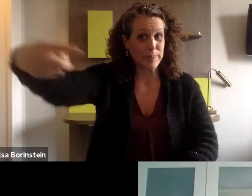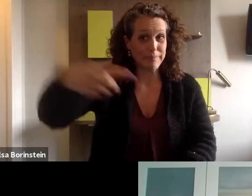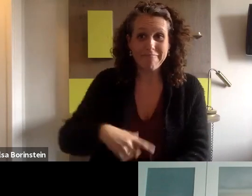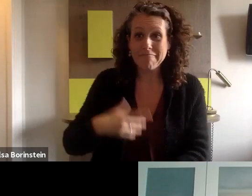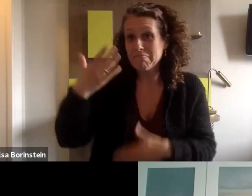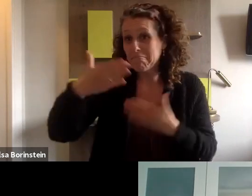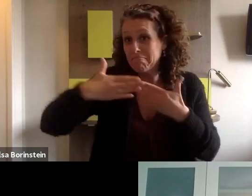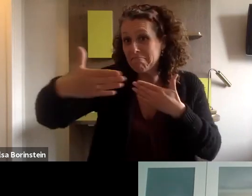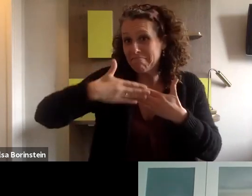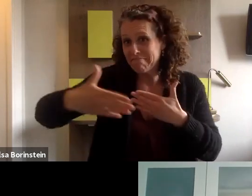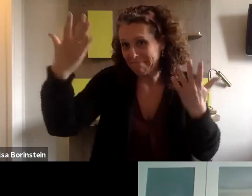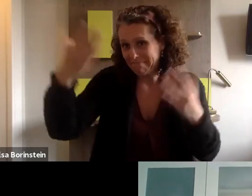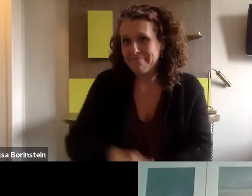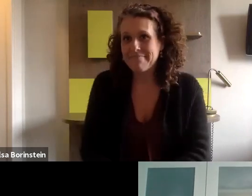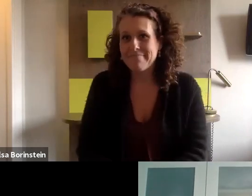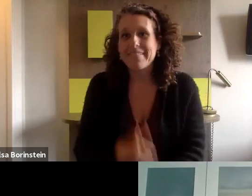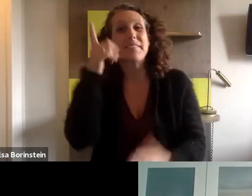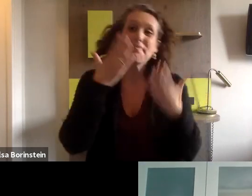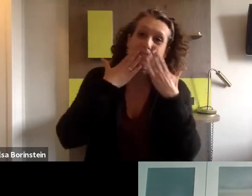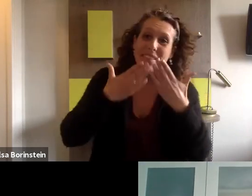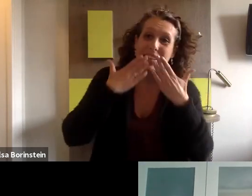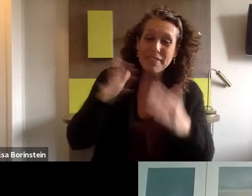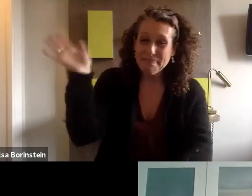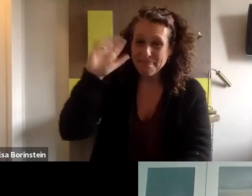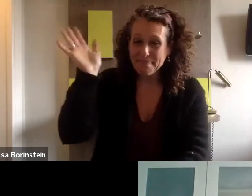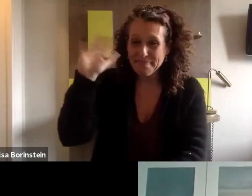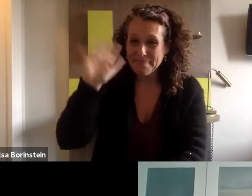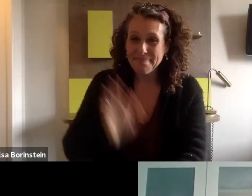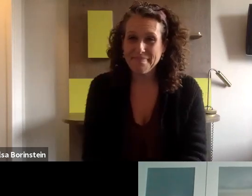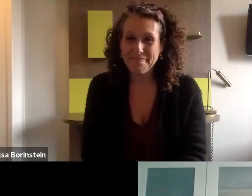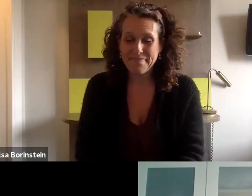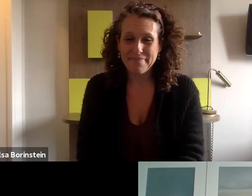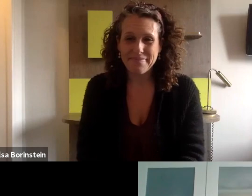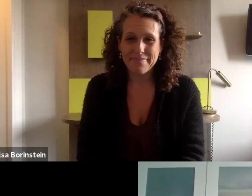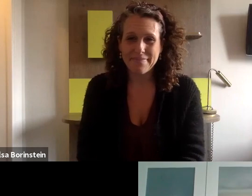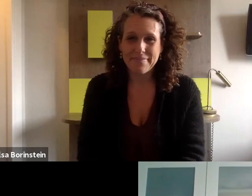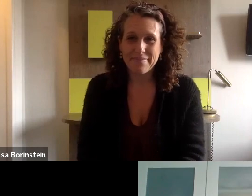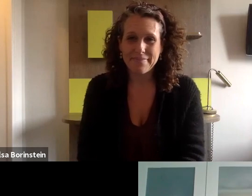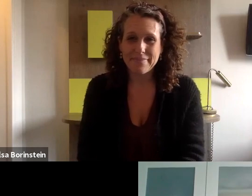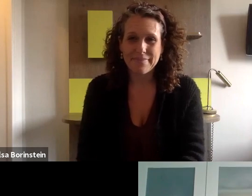sometime soon. Thanks a lot. Thanks. Bye-bye. Bye-bye.